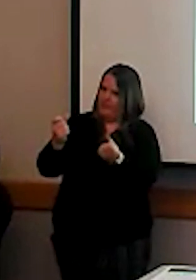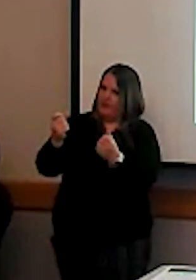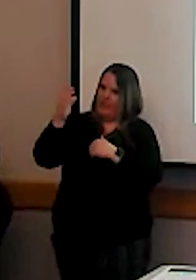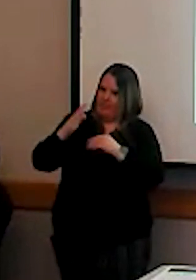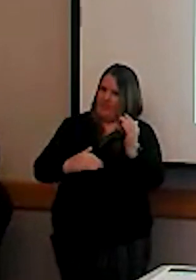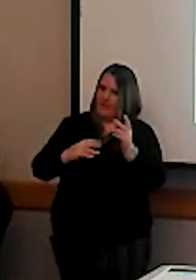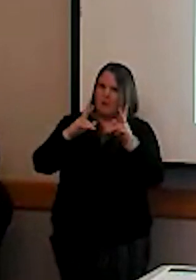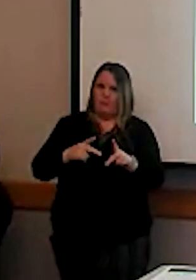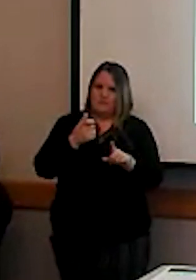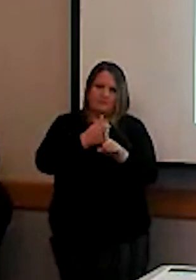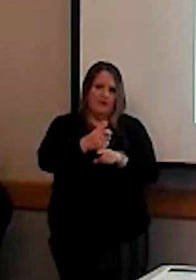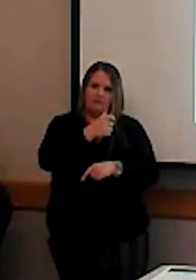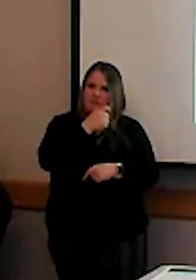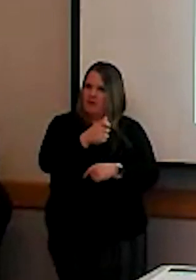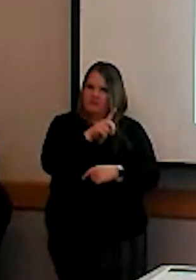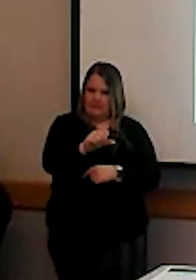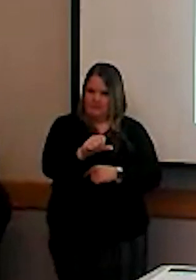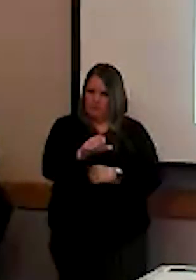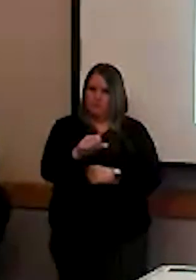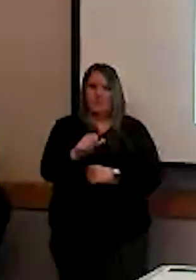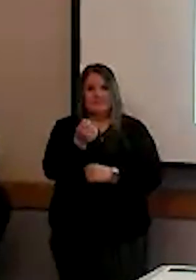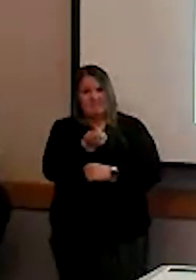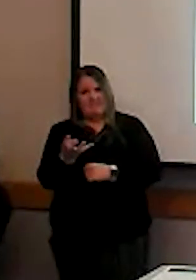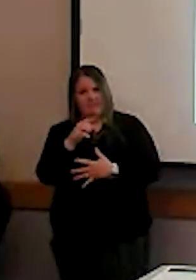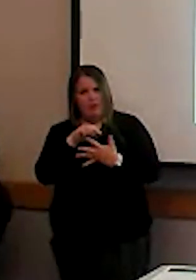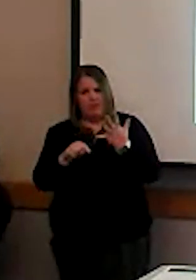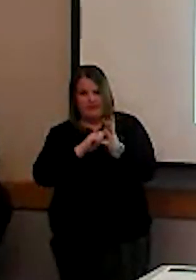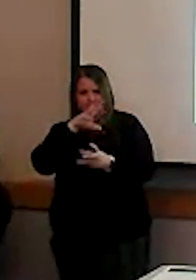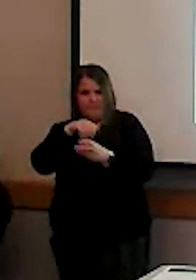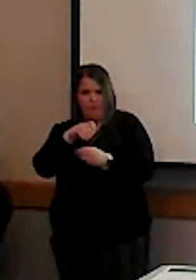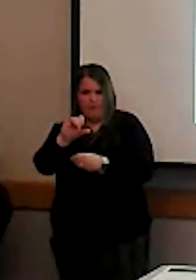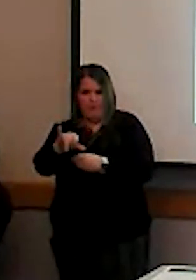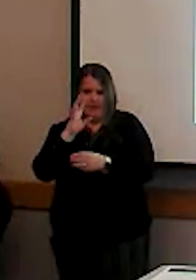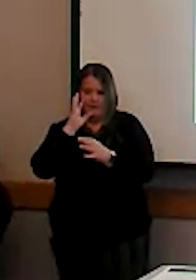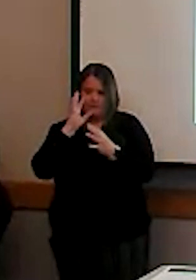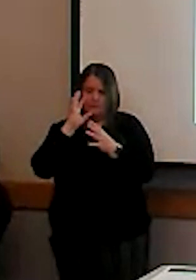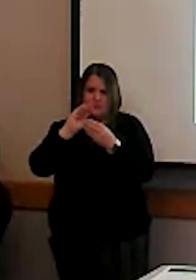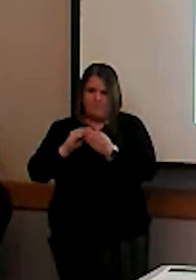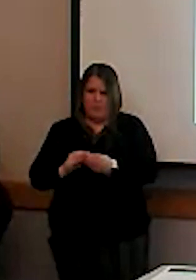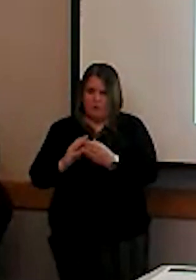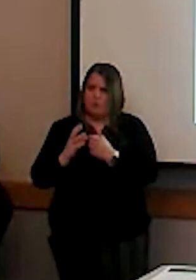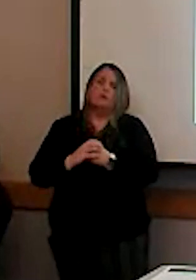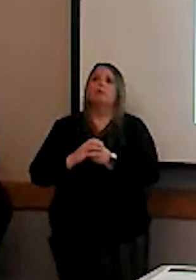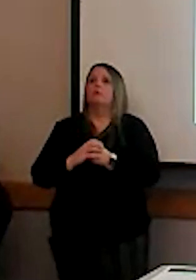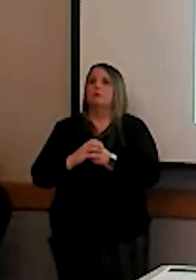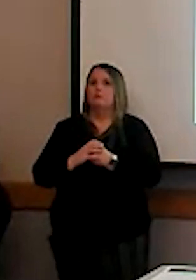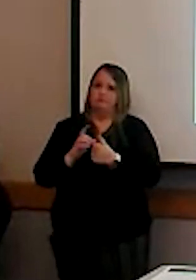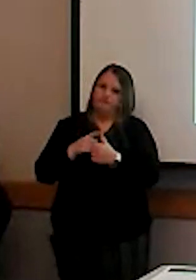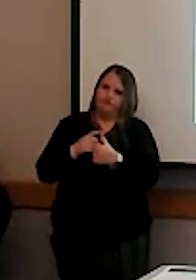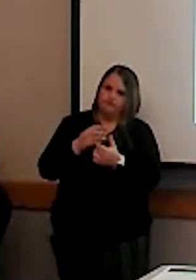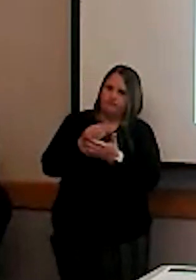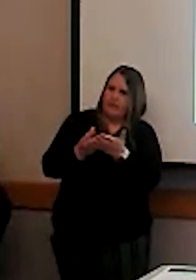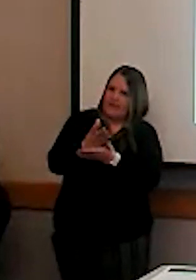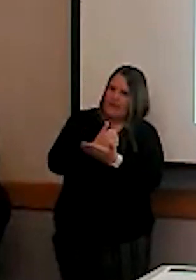non-disabled neighbors. And there's several factors that contribute to that. One, of course, is income